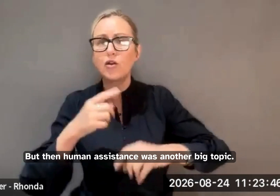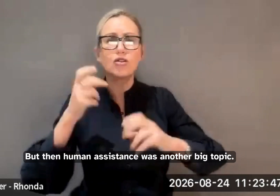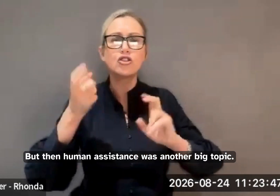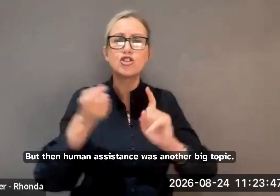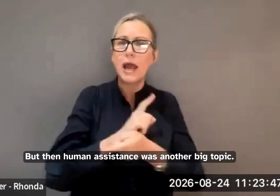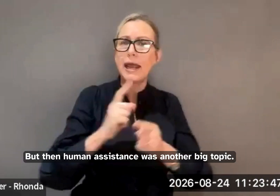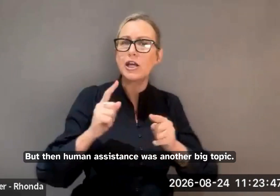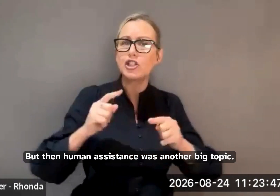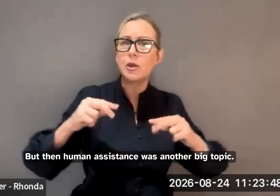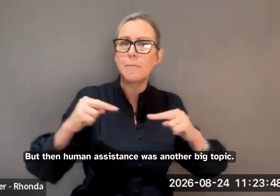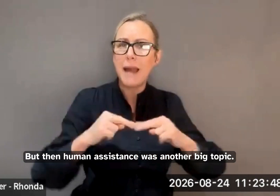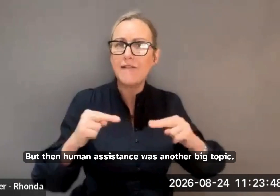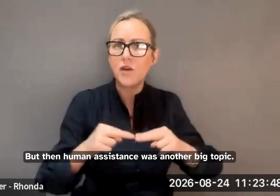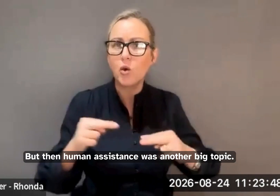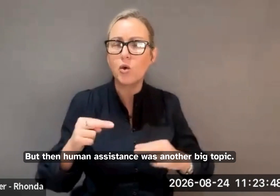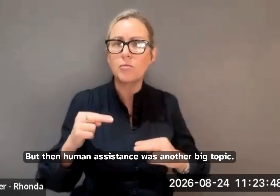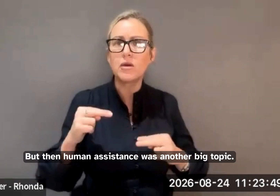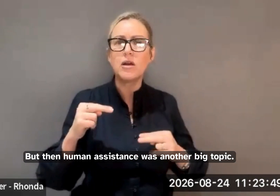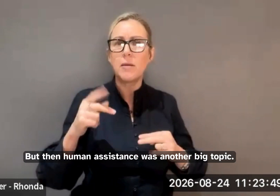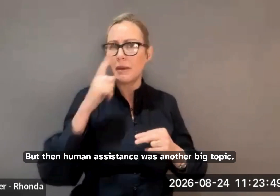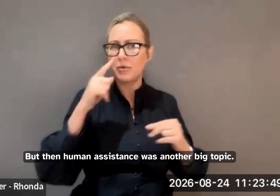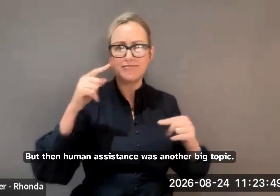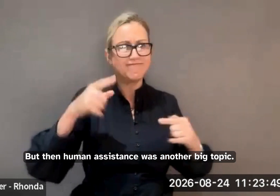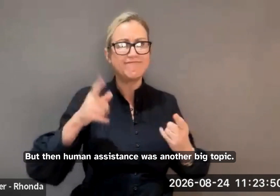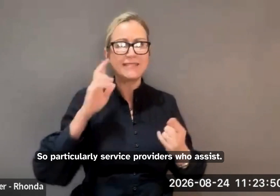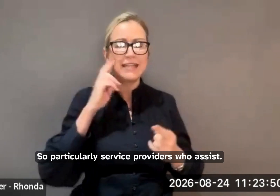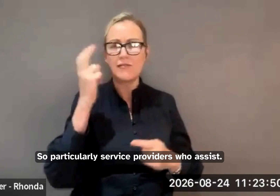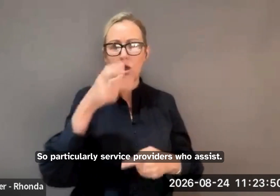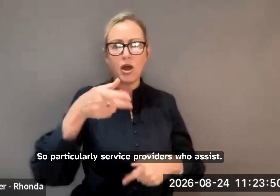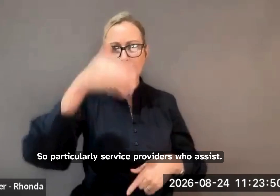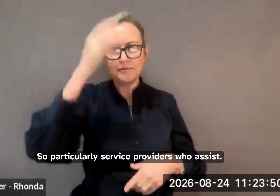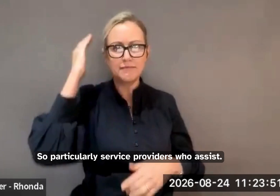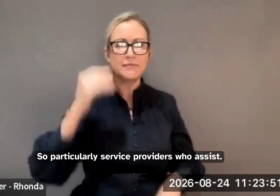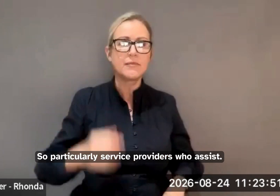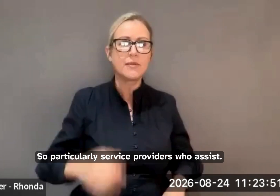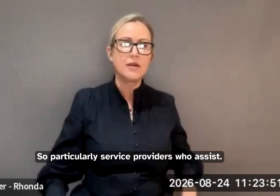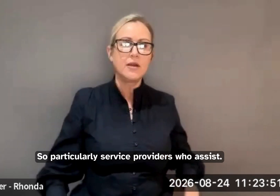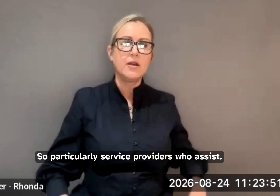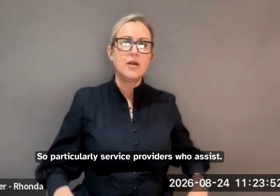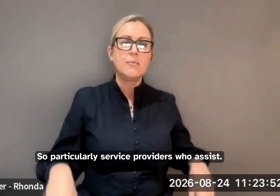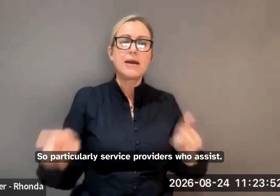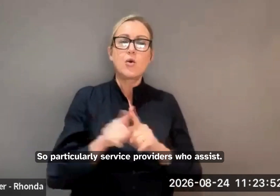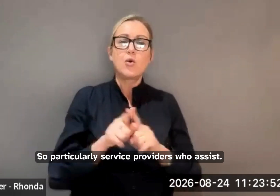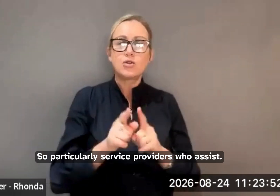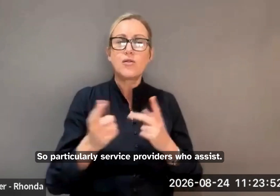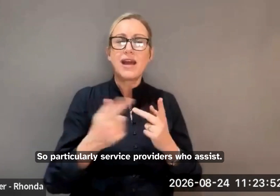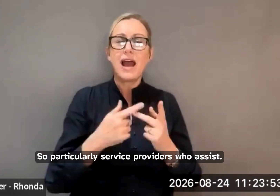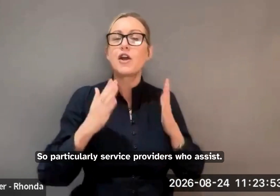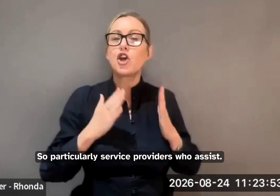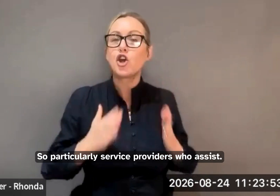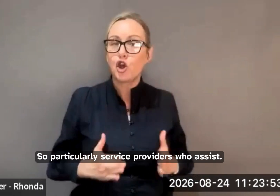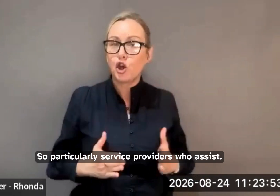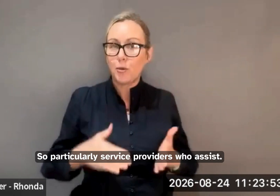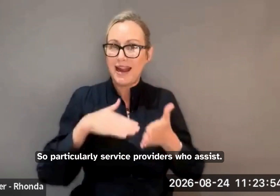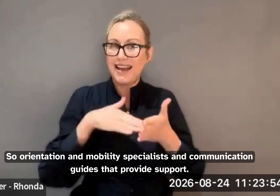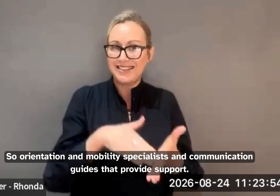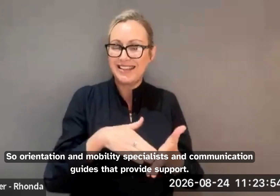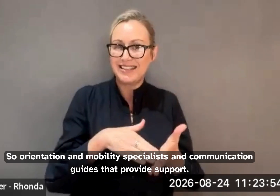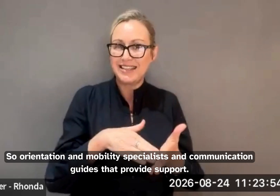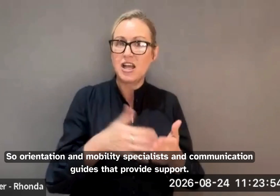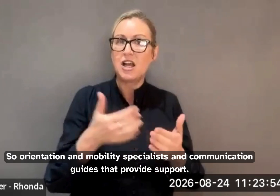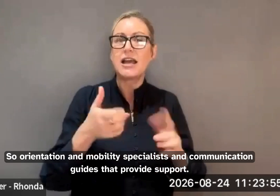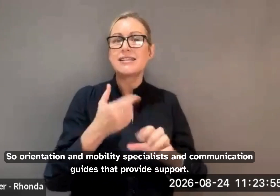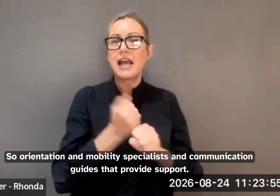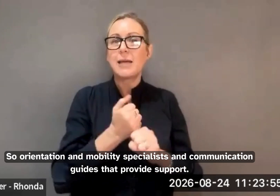changing. But then human assistance was another big topic. So particularly service providers who assist,